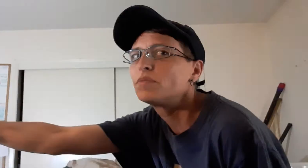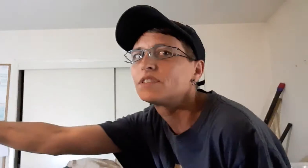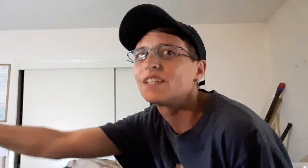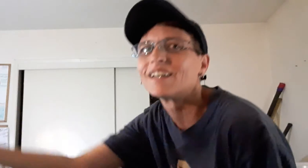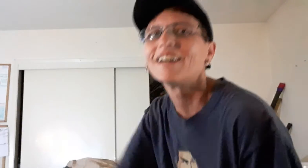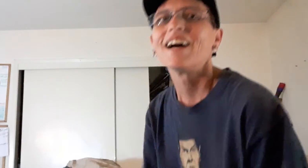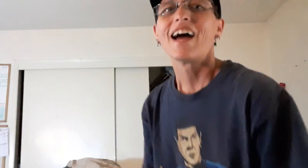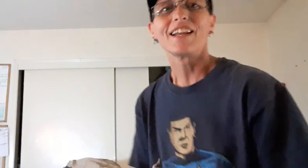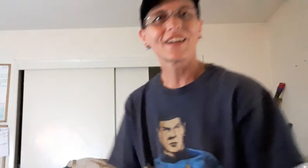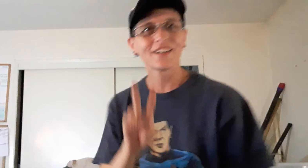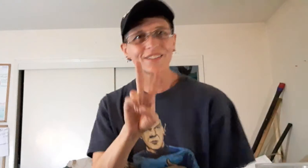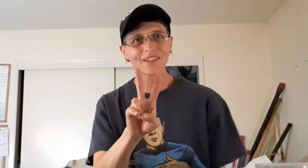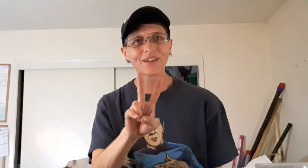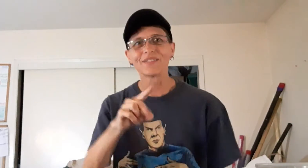loop-de-loops. And you're going to do 2 of them.